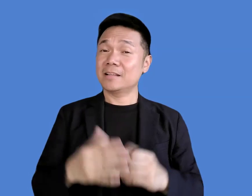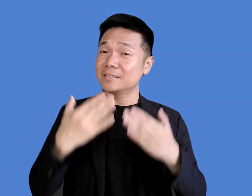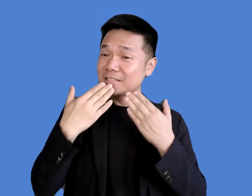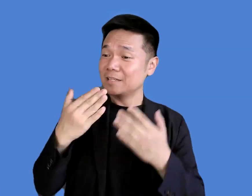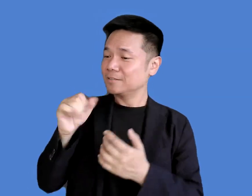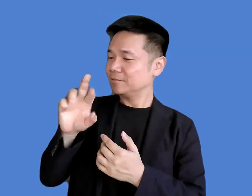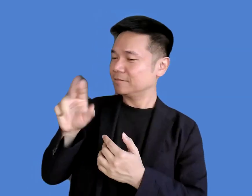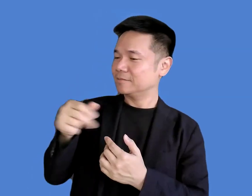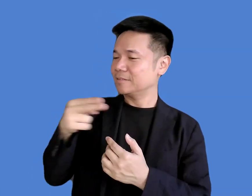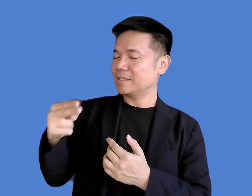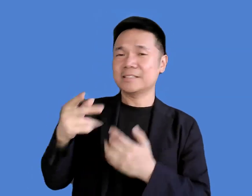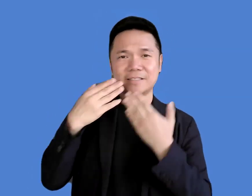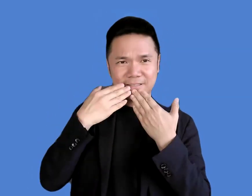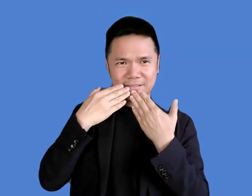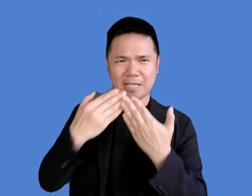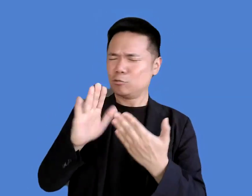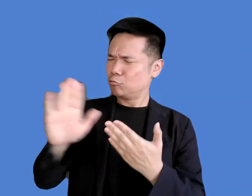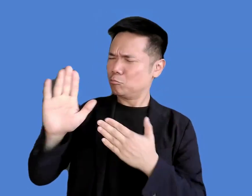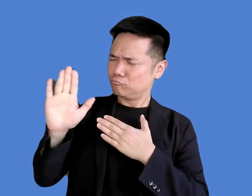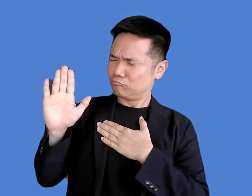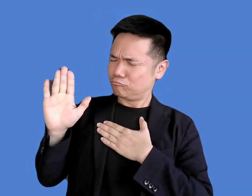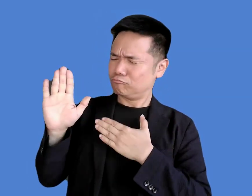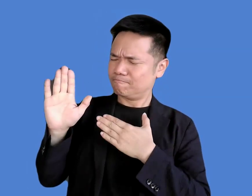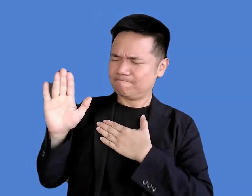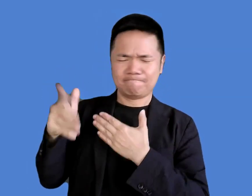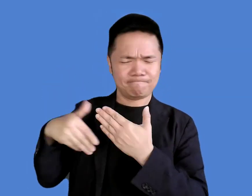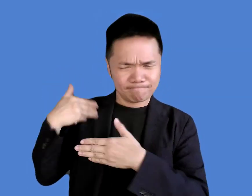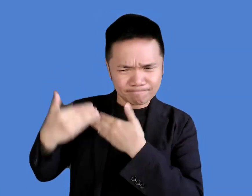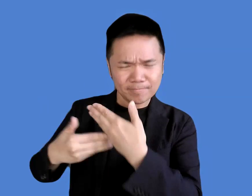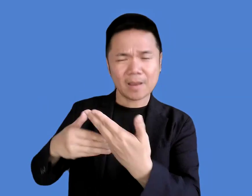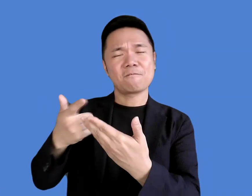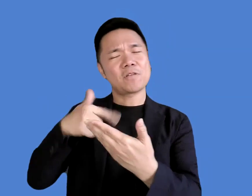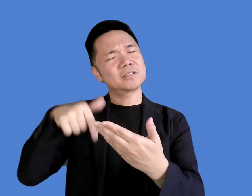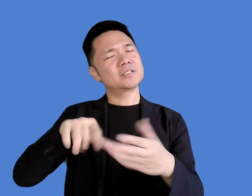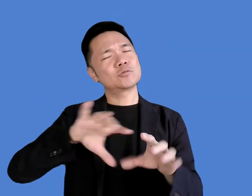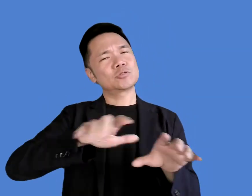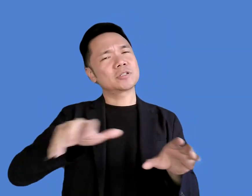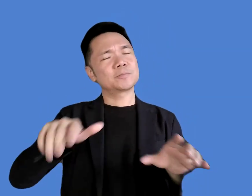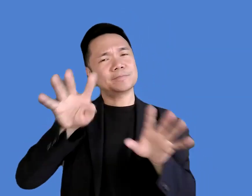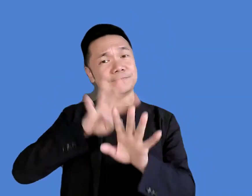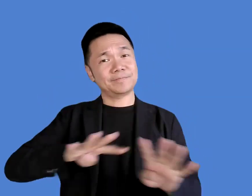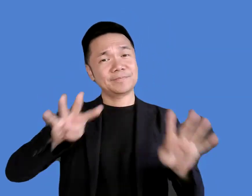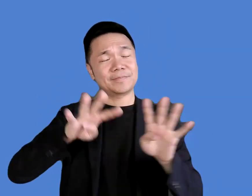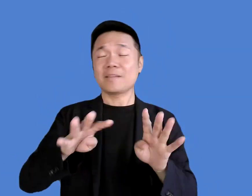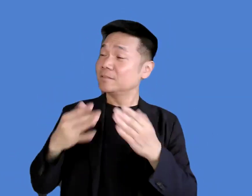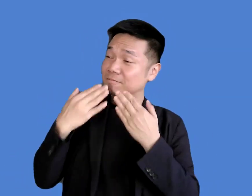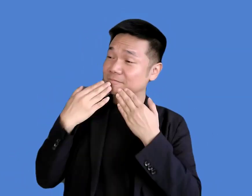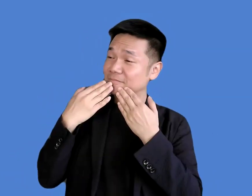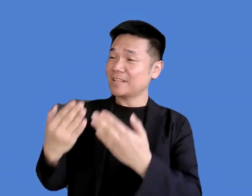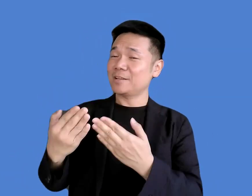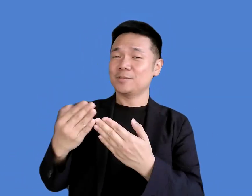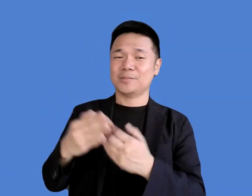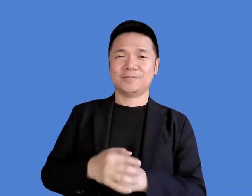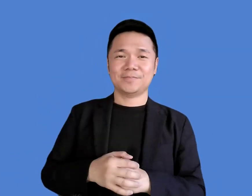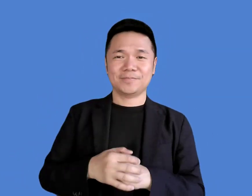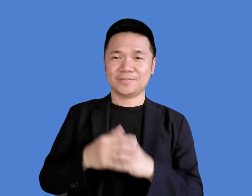DFAT's long-standing commitment to UN Women and to the women in this region. We're really grateful to you, and your